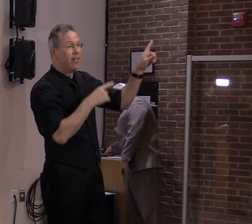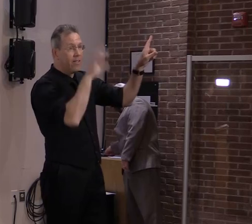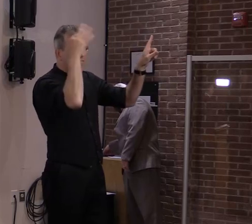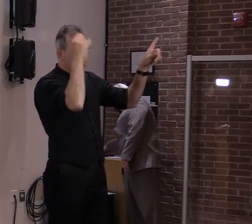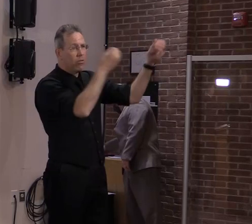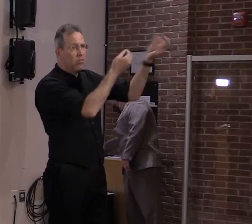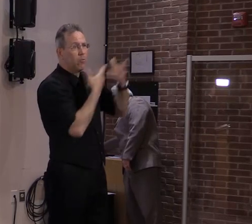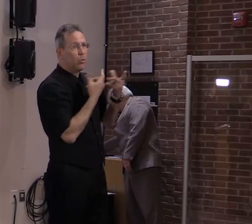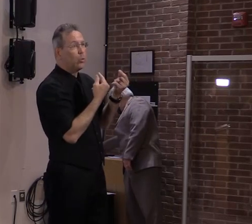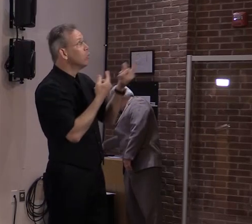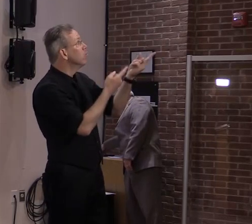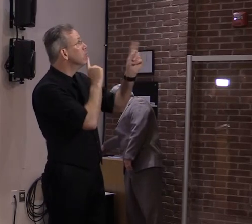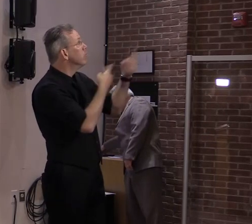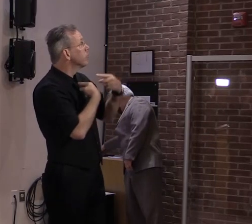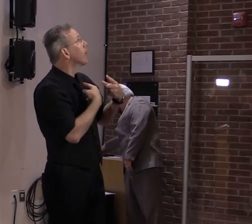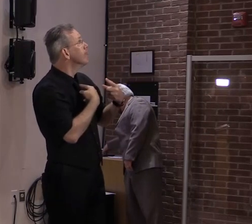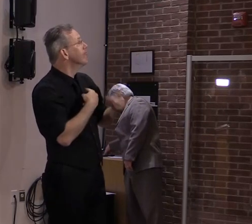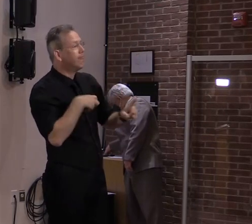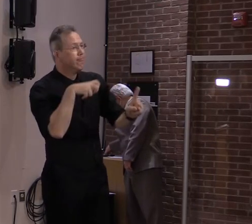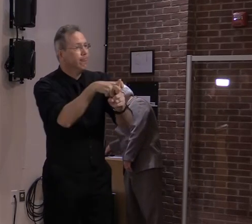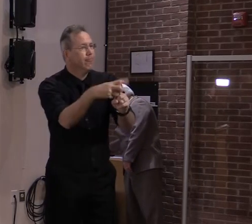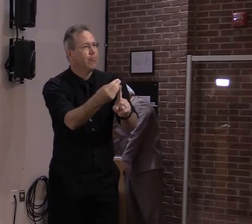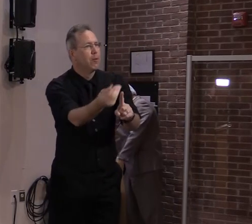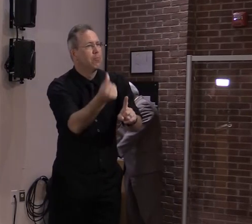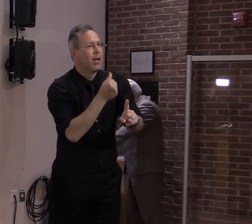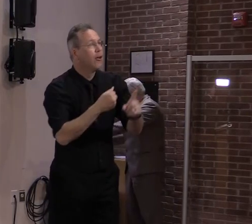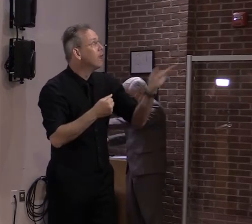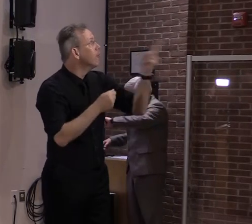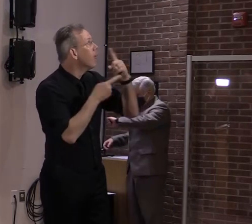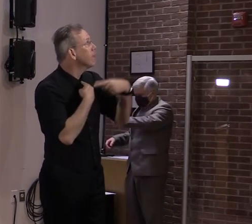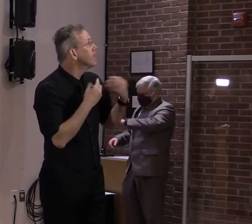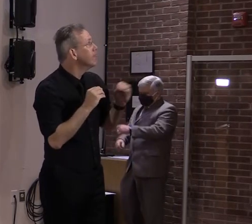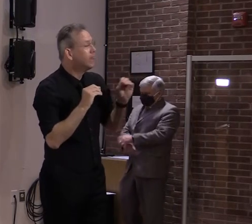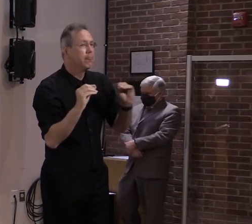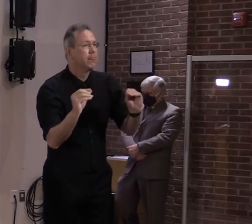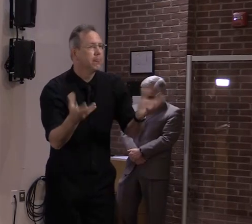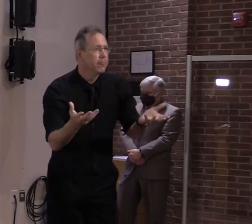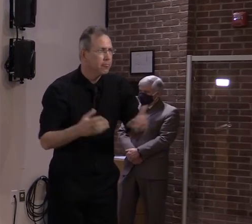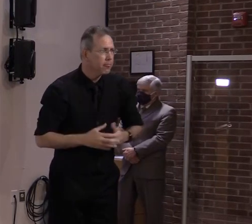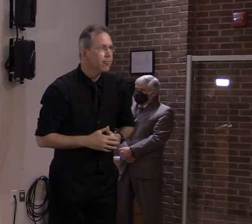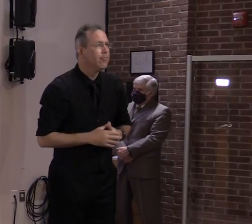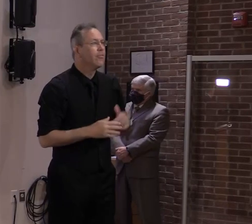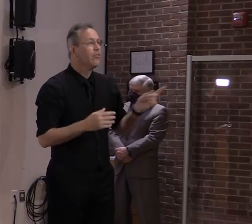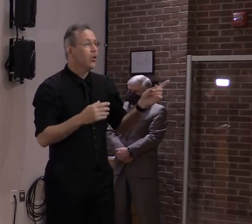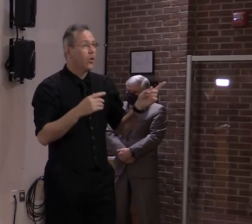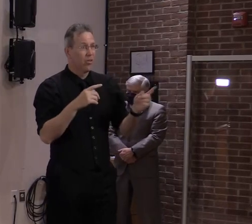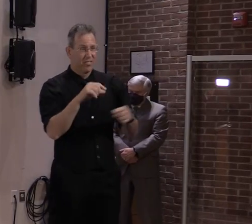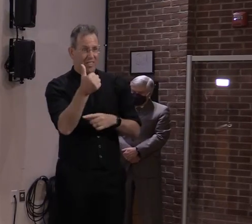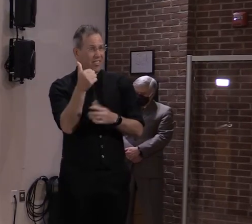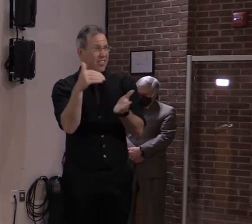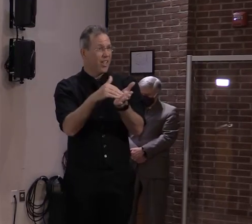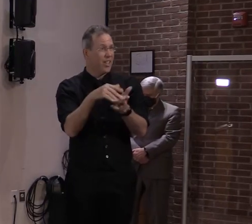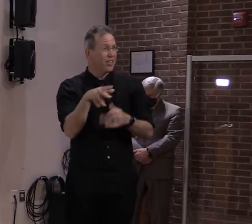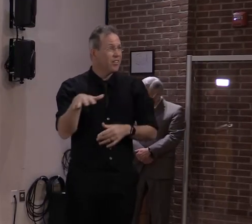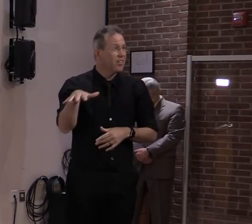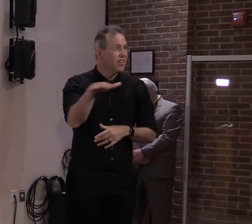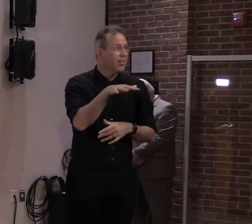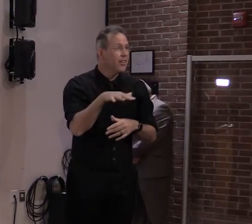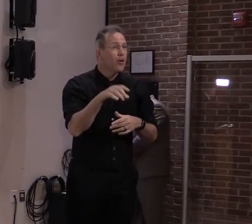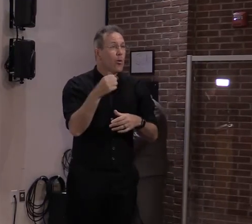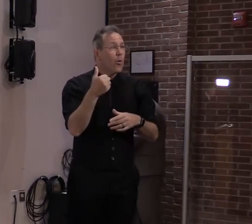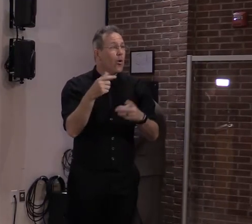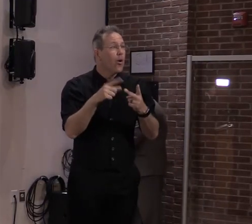a population as small as 10,000 people that we have to review, or it could be a population the size